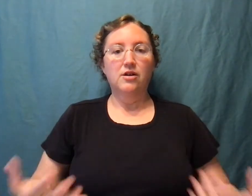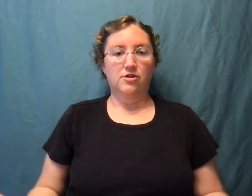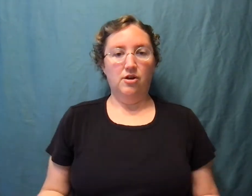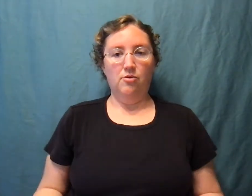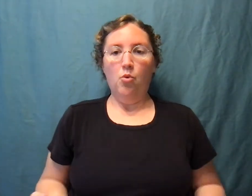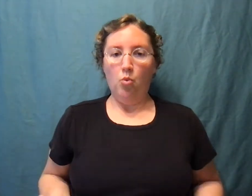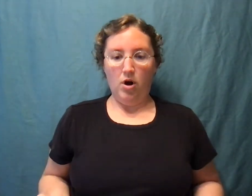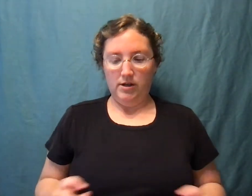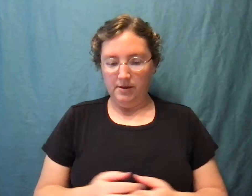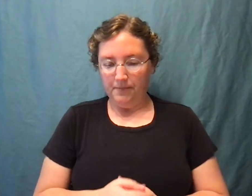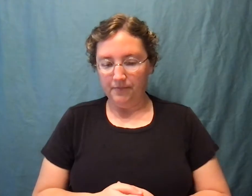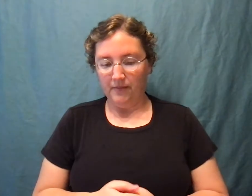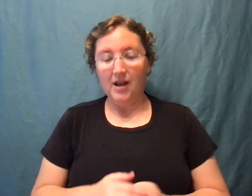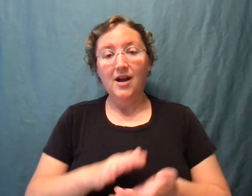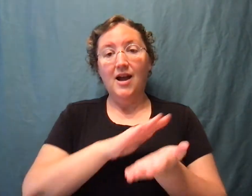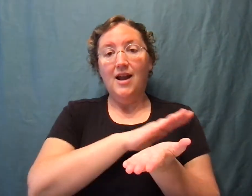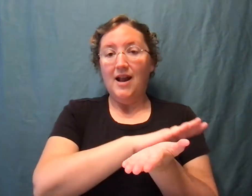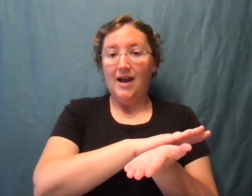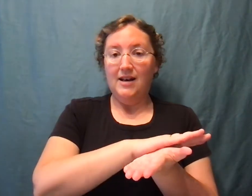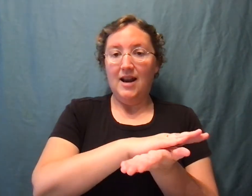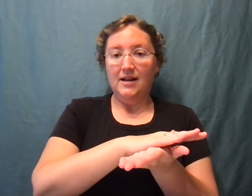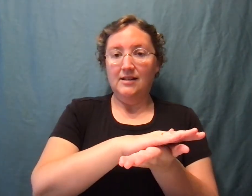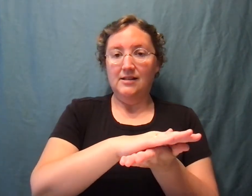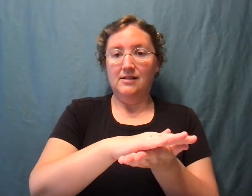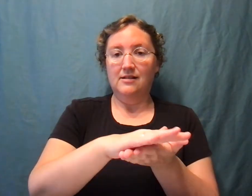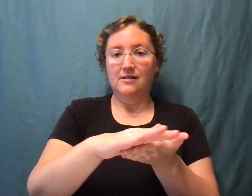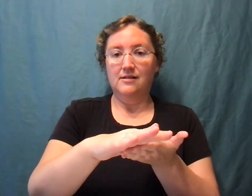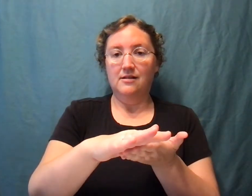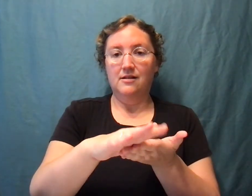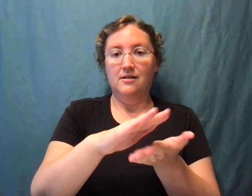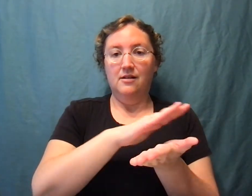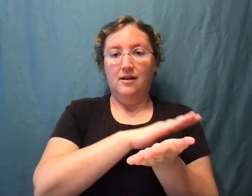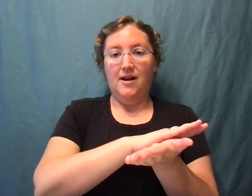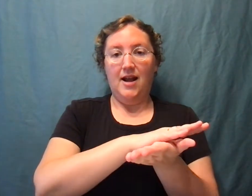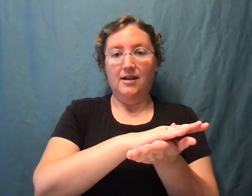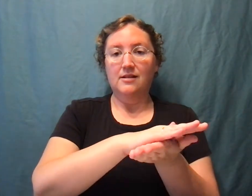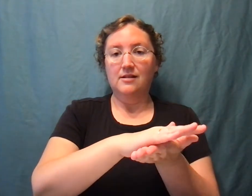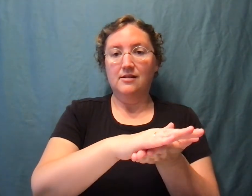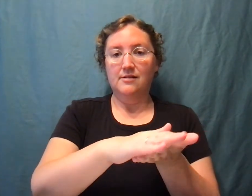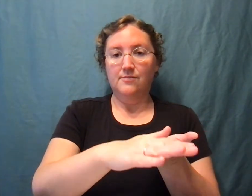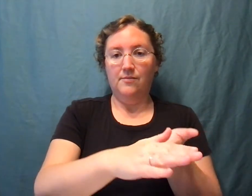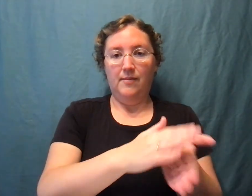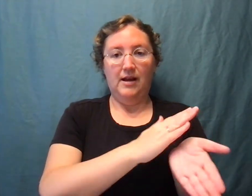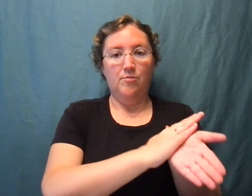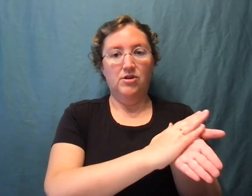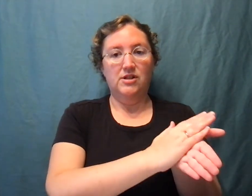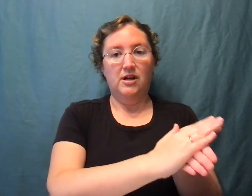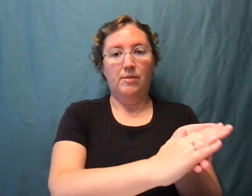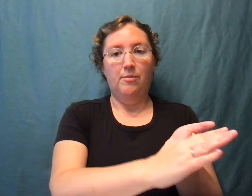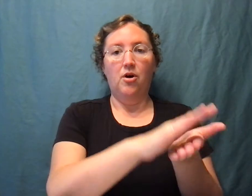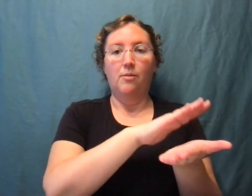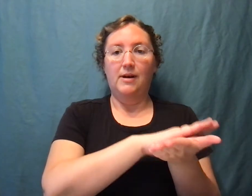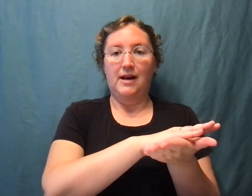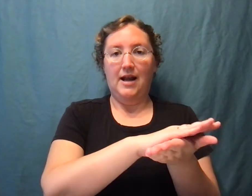So, want. And nice. Nice. Hand brushes down my palm.